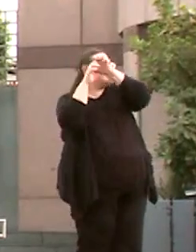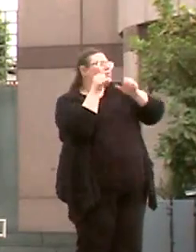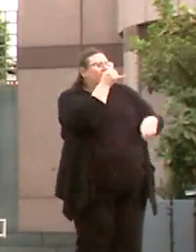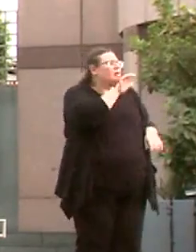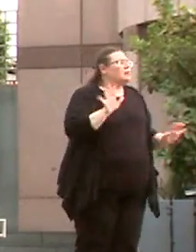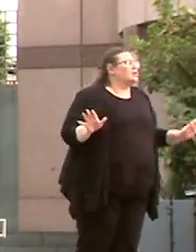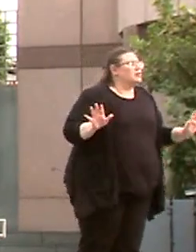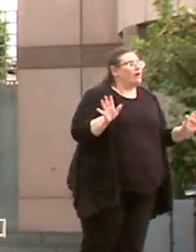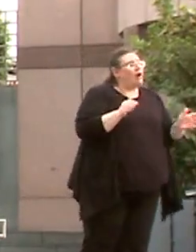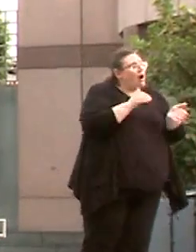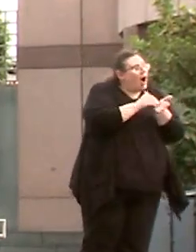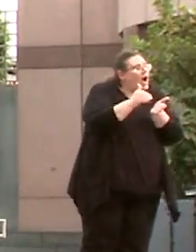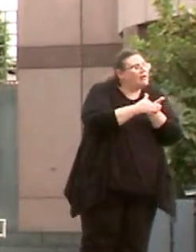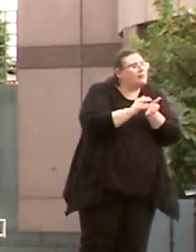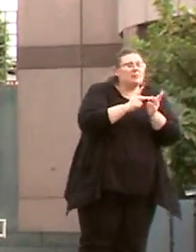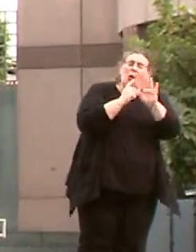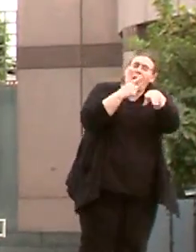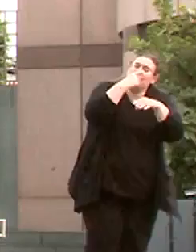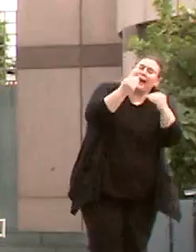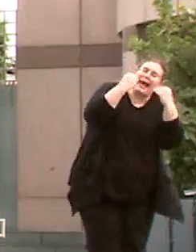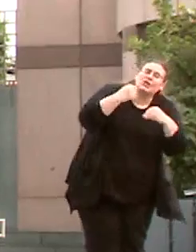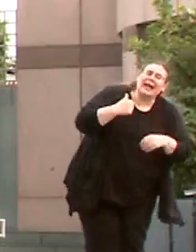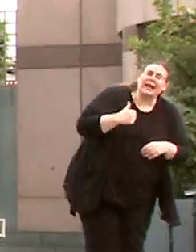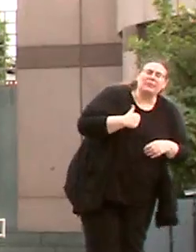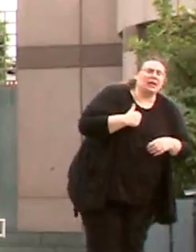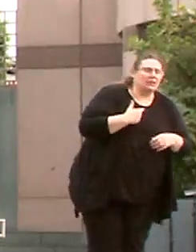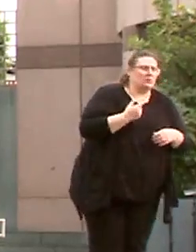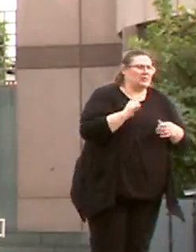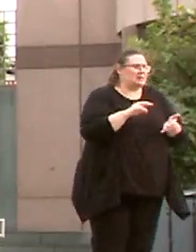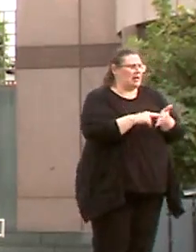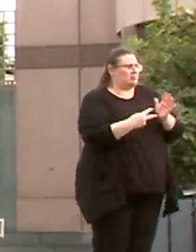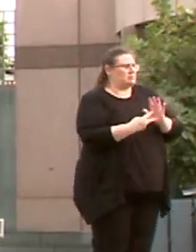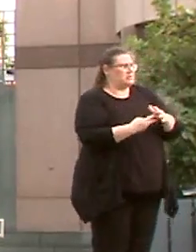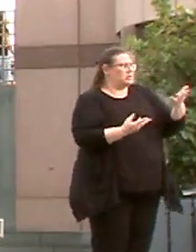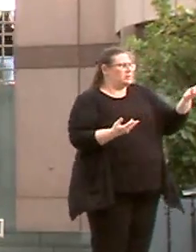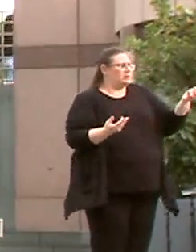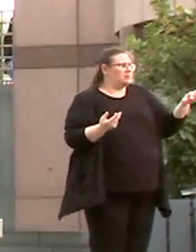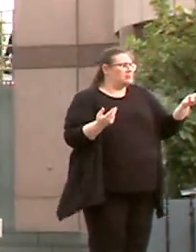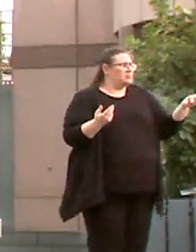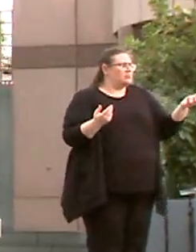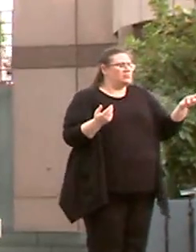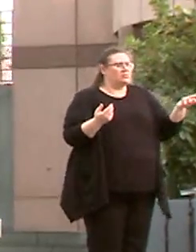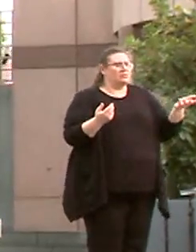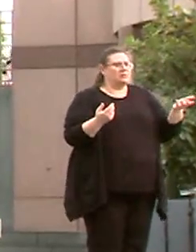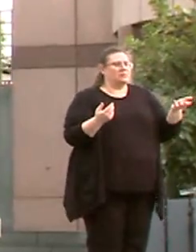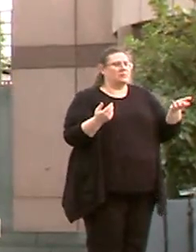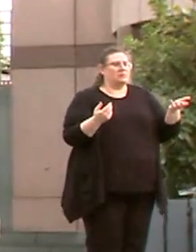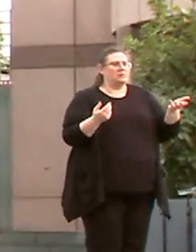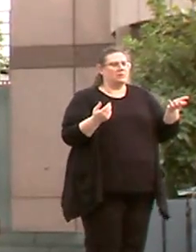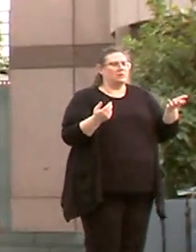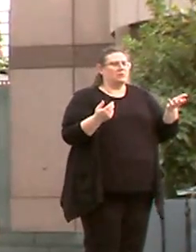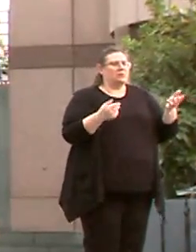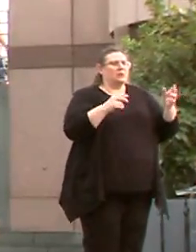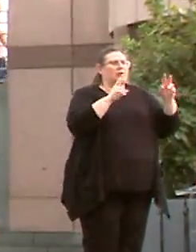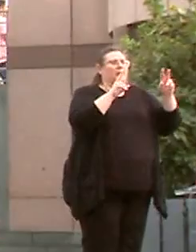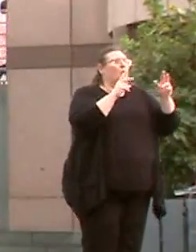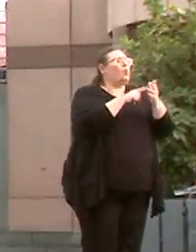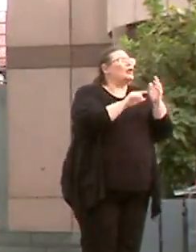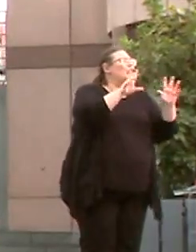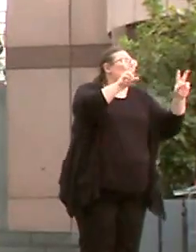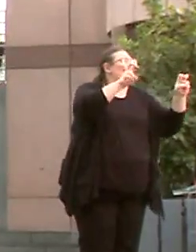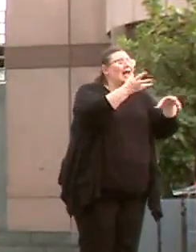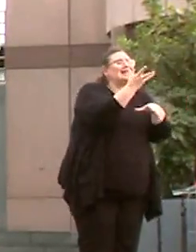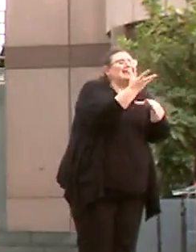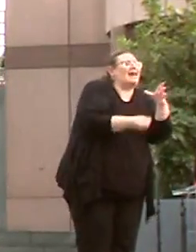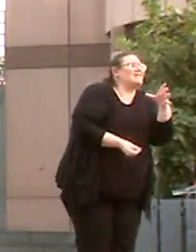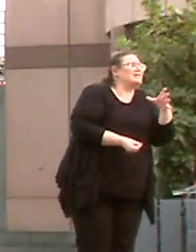times where I've been asked to educate someone. Well, what does that mean? Like, what are your quote unquote deficits, or what